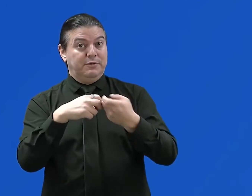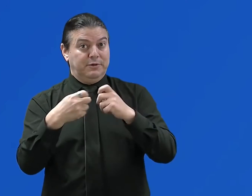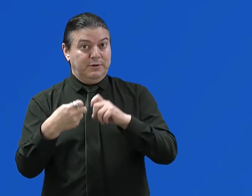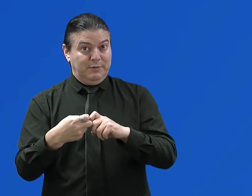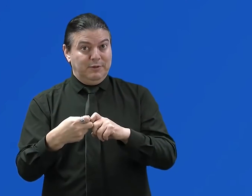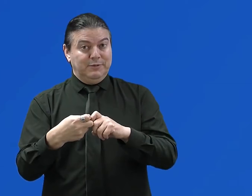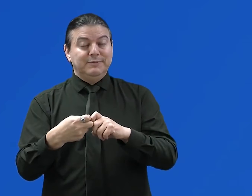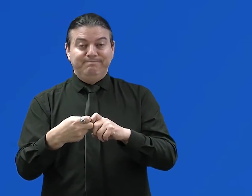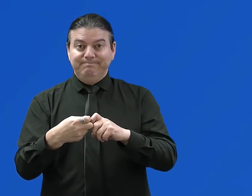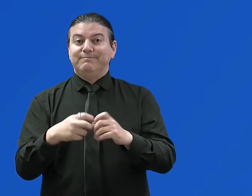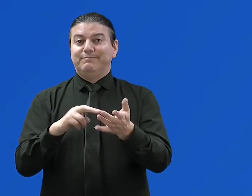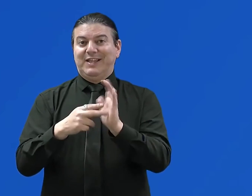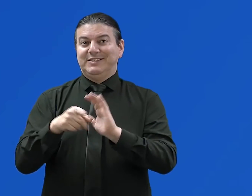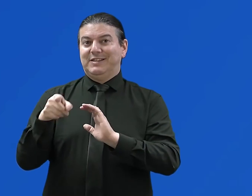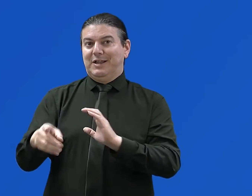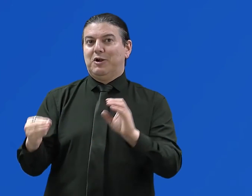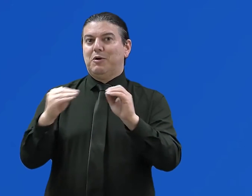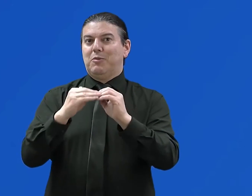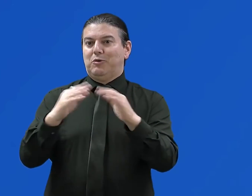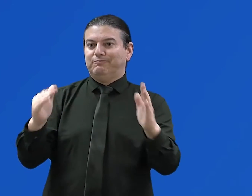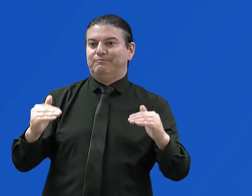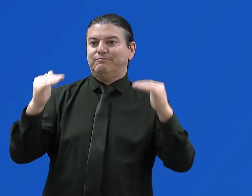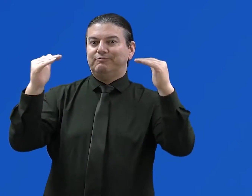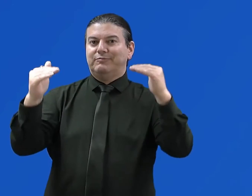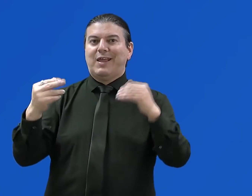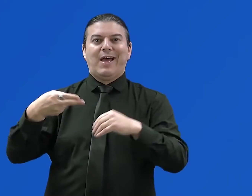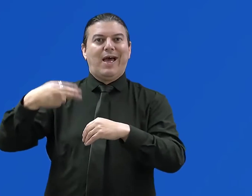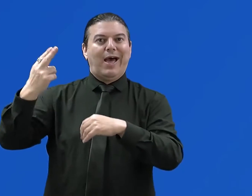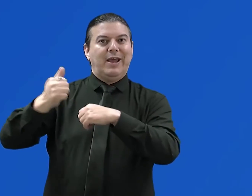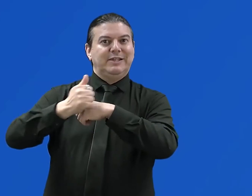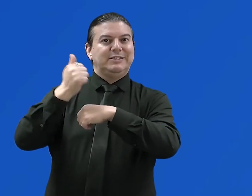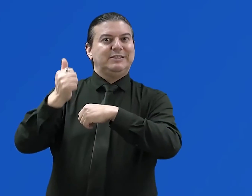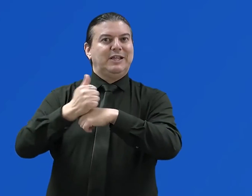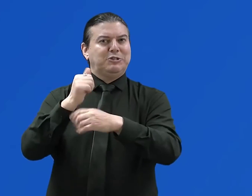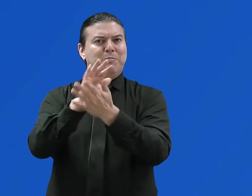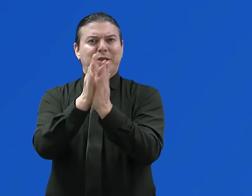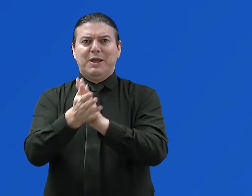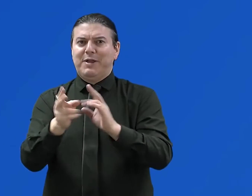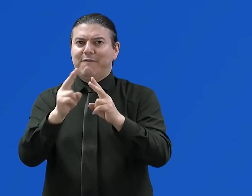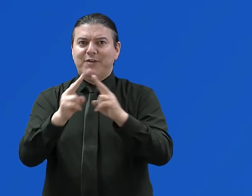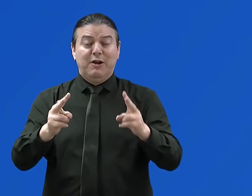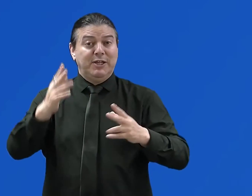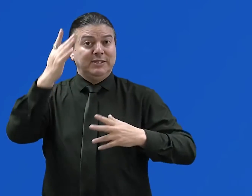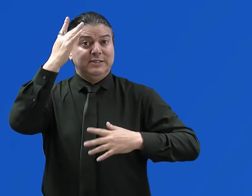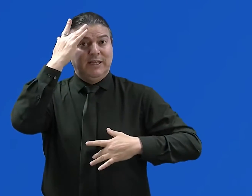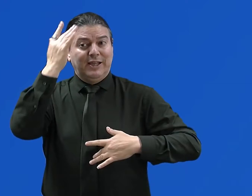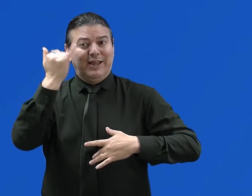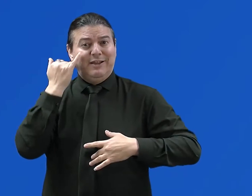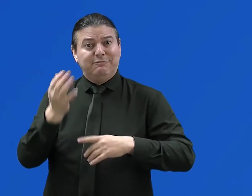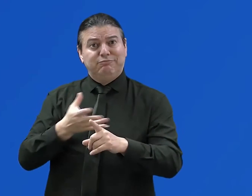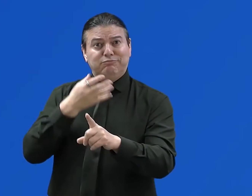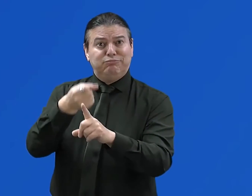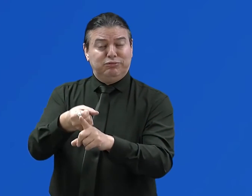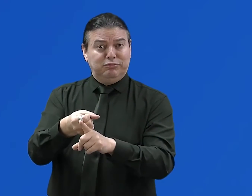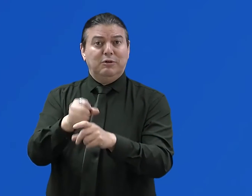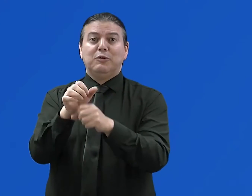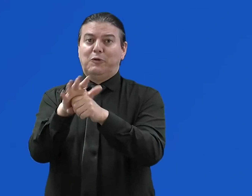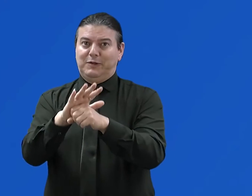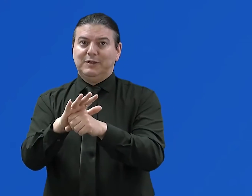conditions that can place them at higher risk of getting very sick from COVID-19.